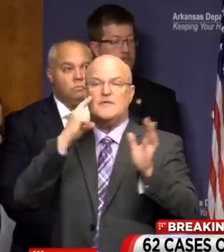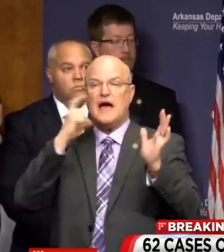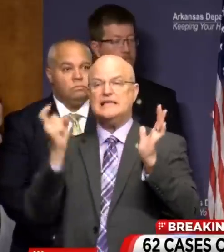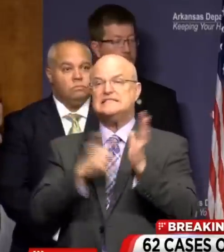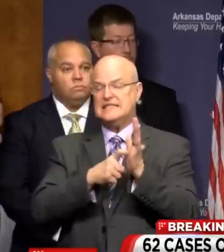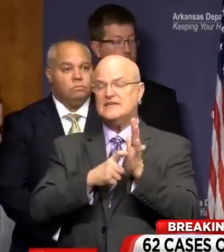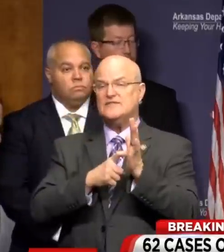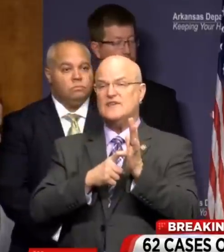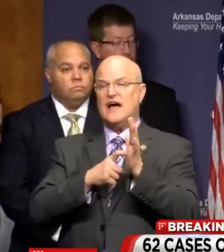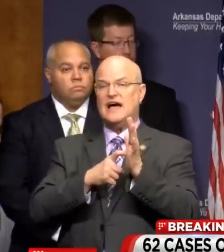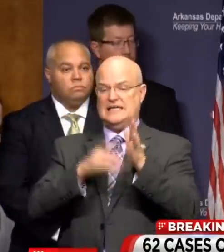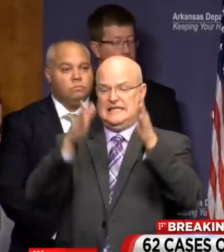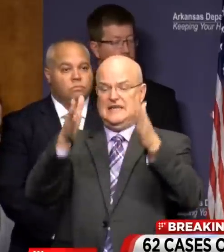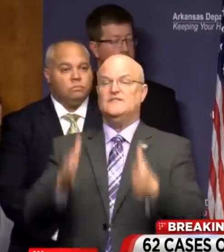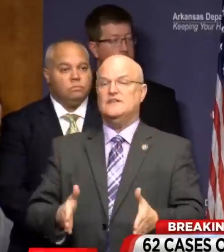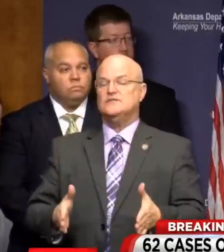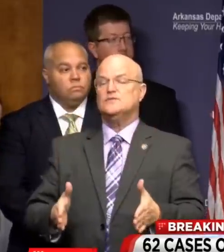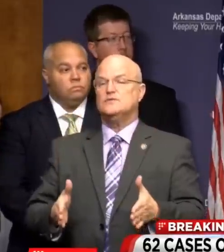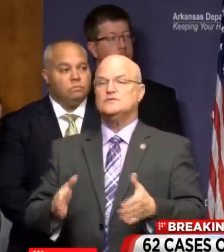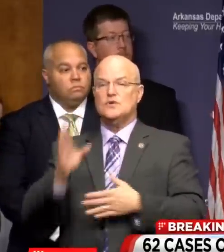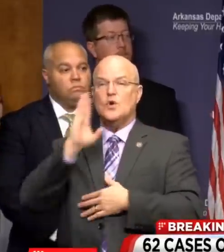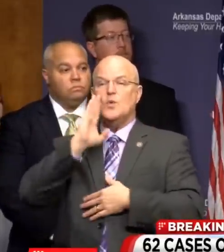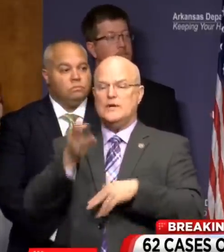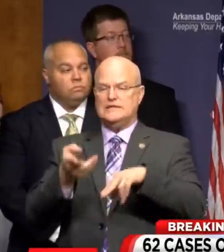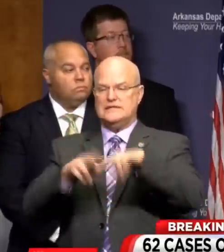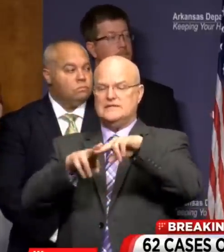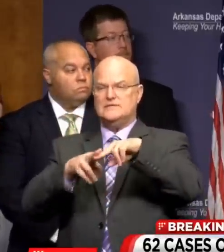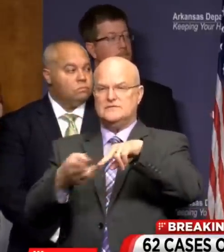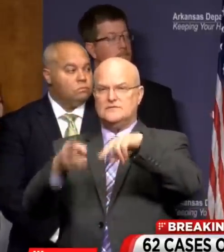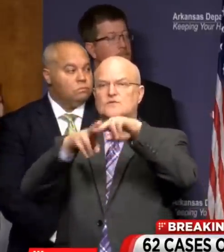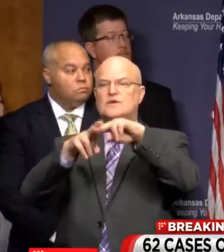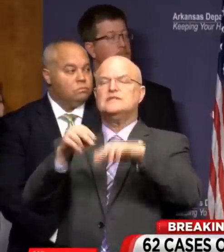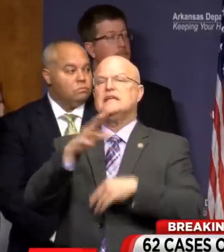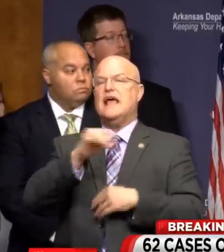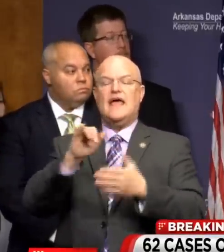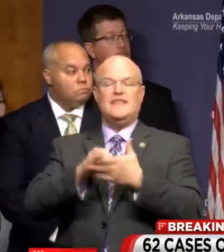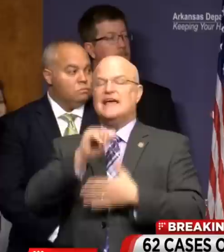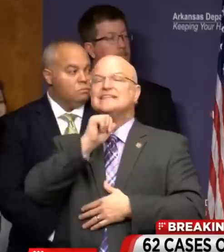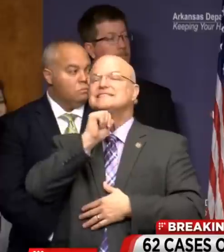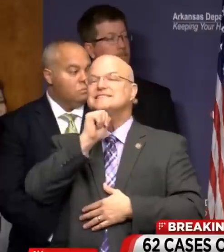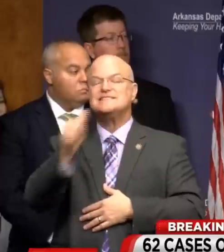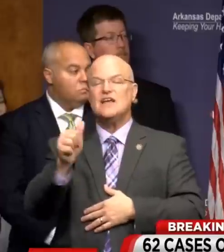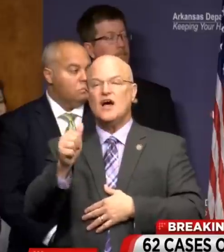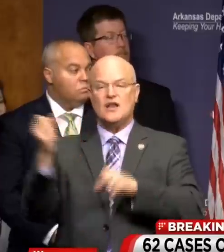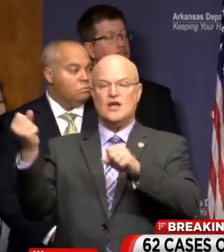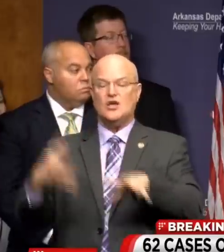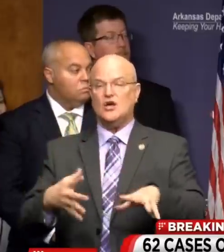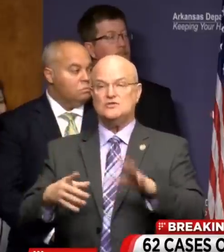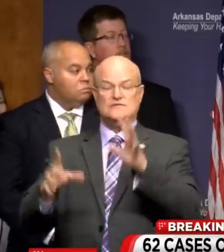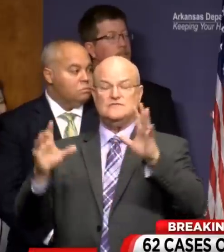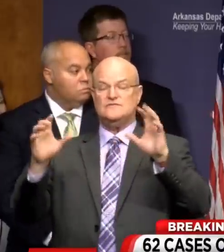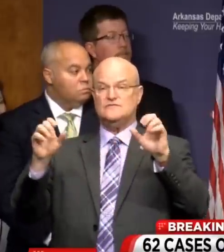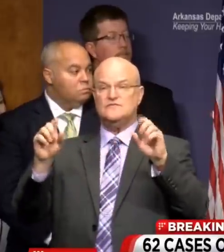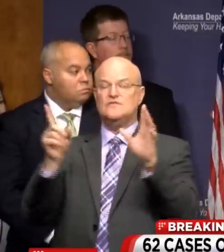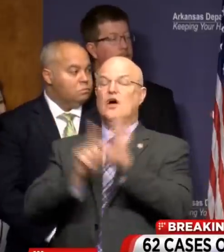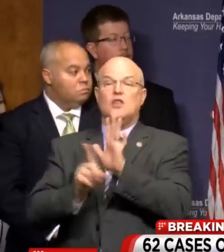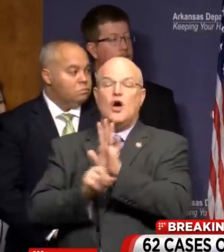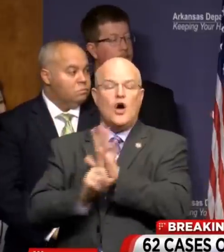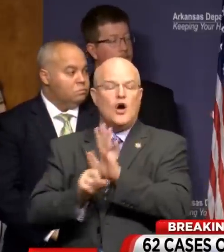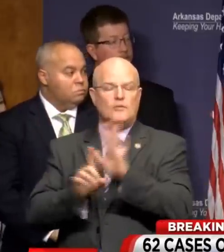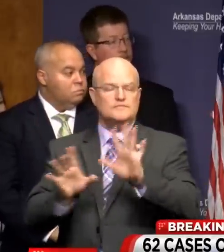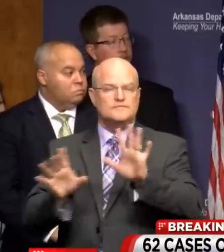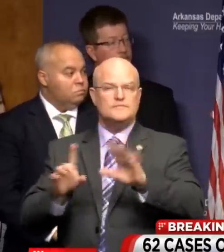identified individuals will increase, and that's not a cause for alarm. And as the availability of